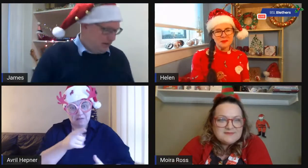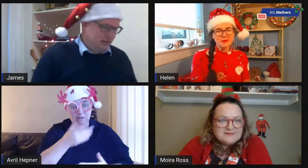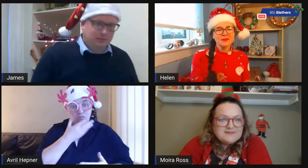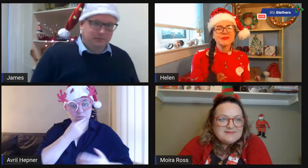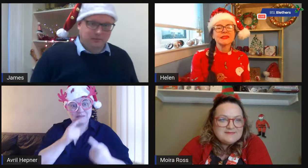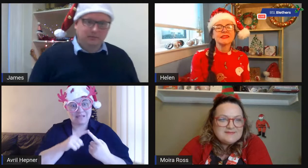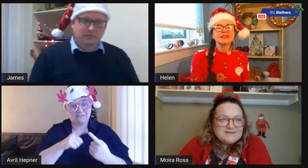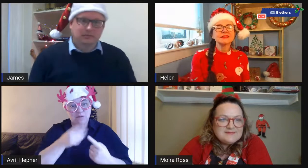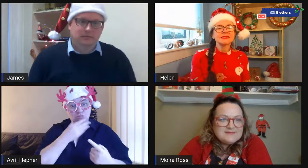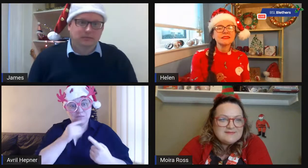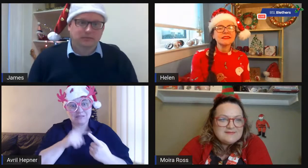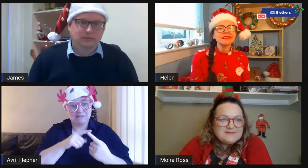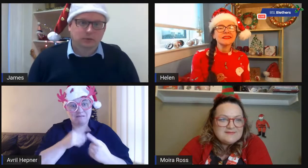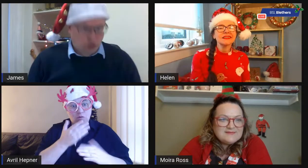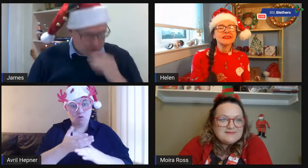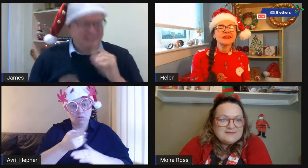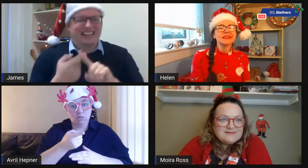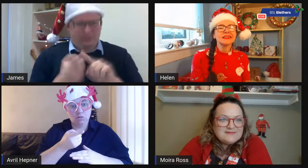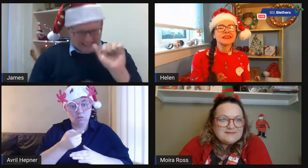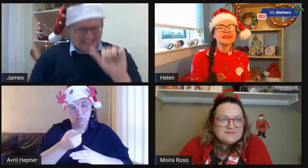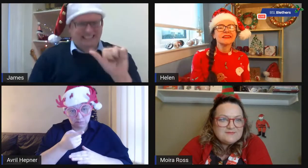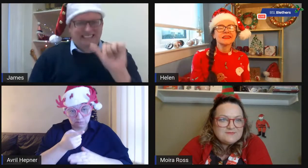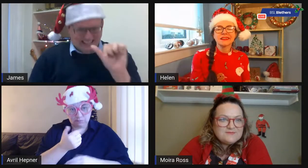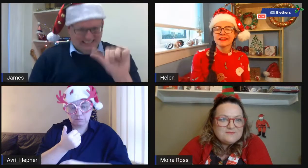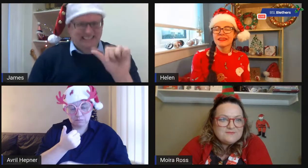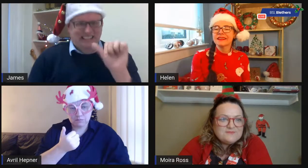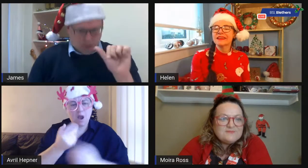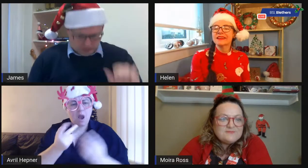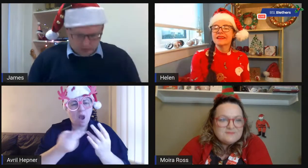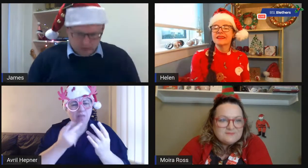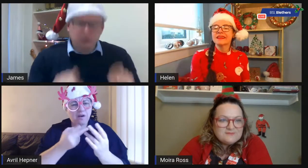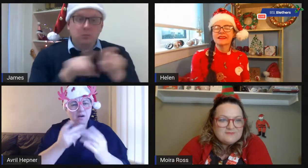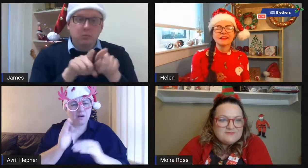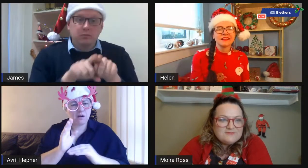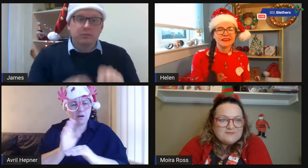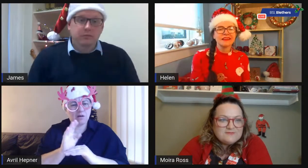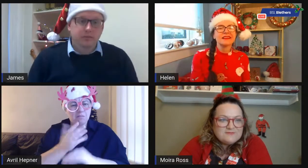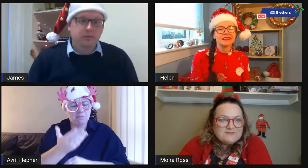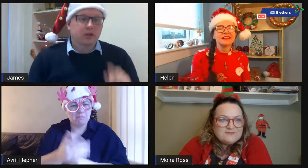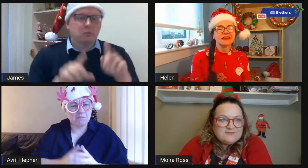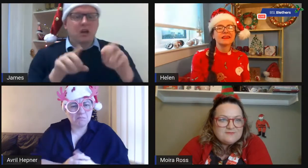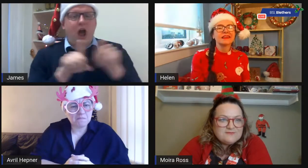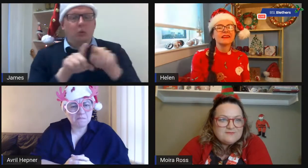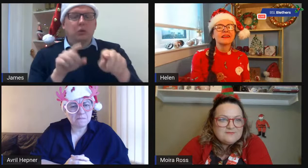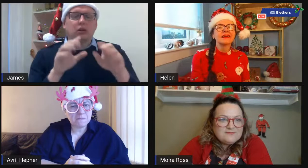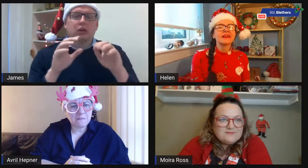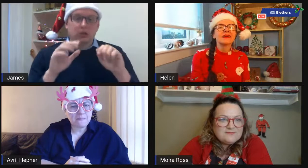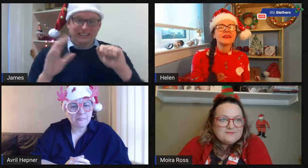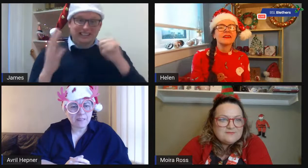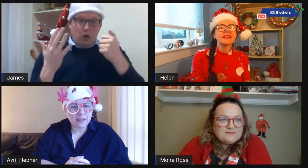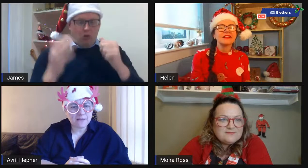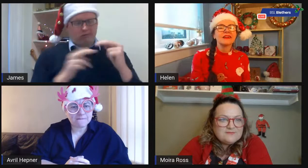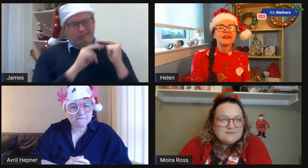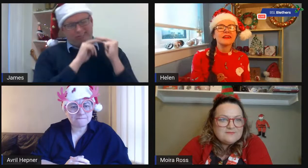just such a beautiful story. So that's on Christmas Eve? Yes, Christmas Eve. Anything else? Any other